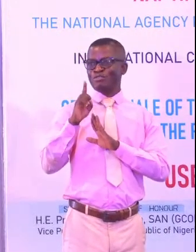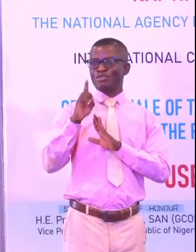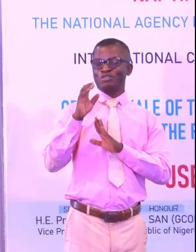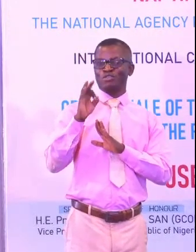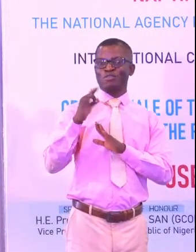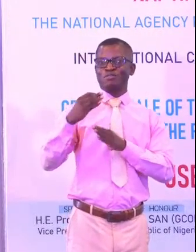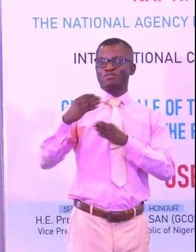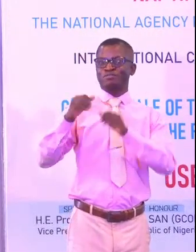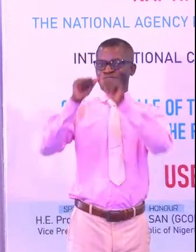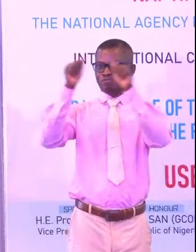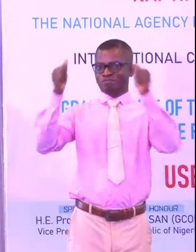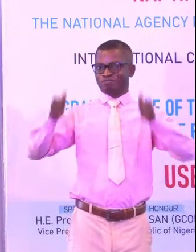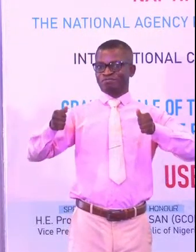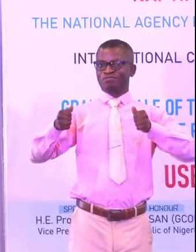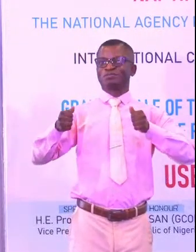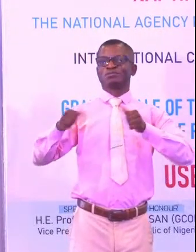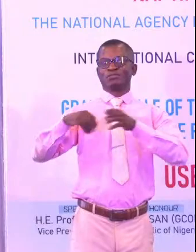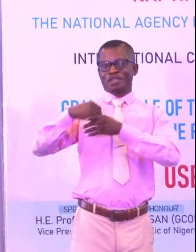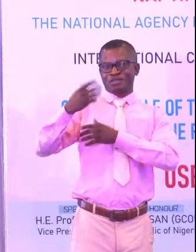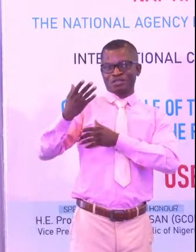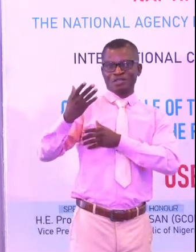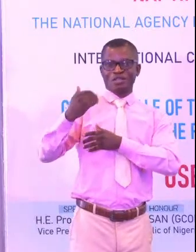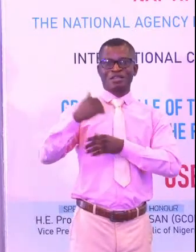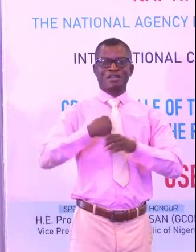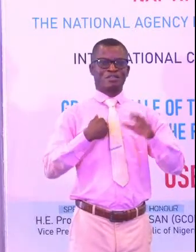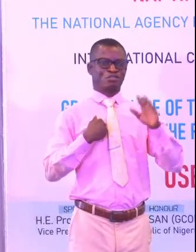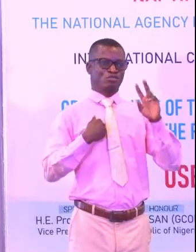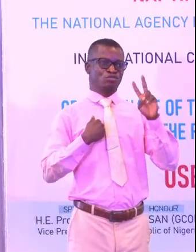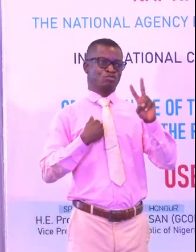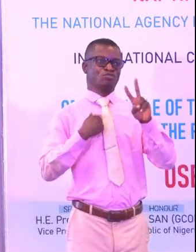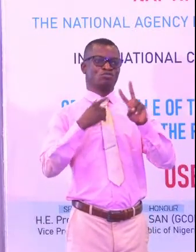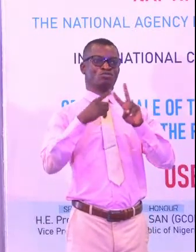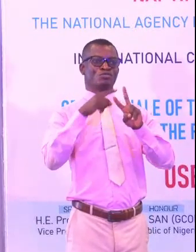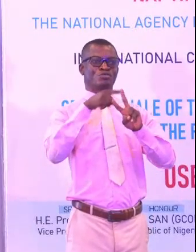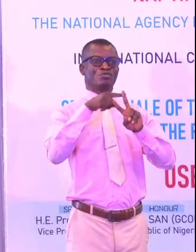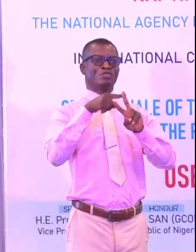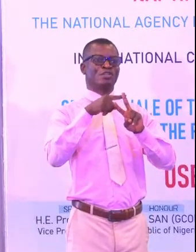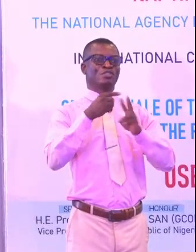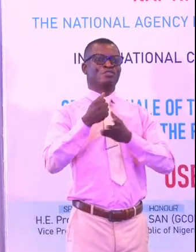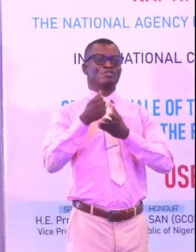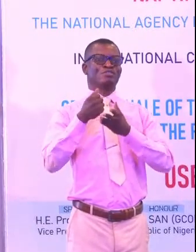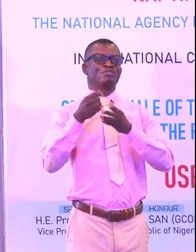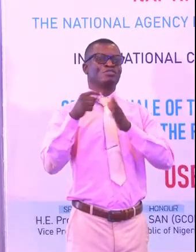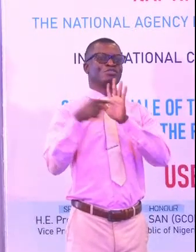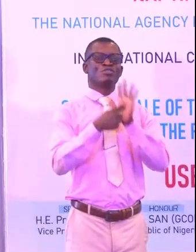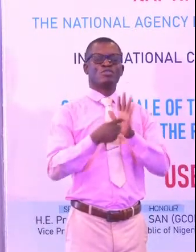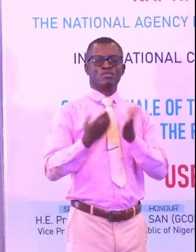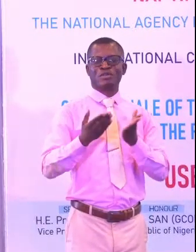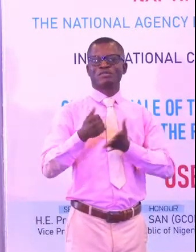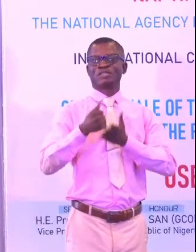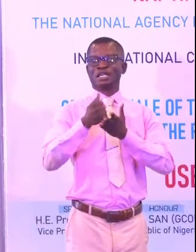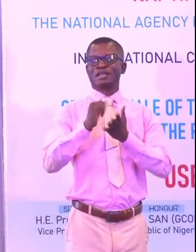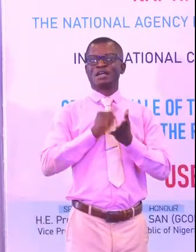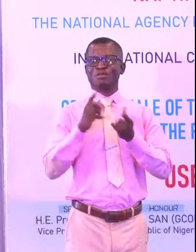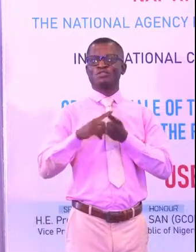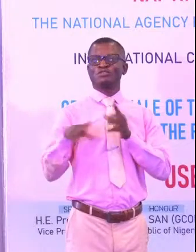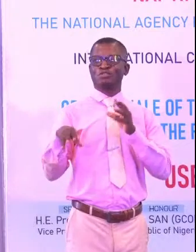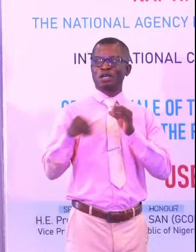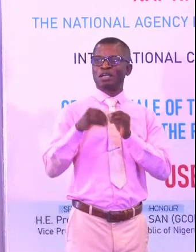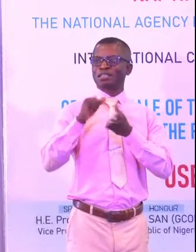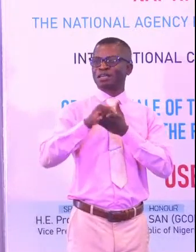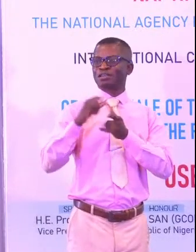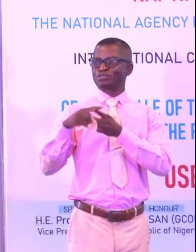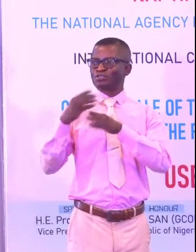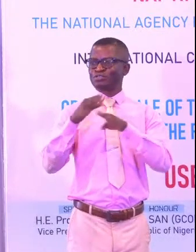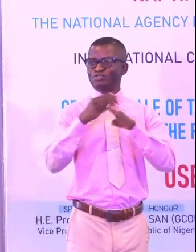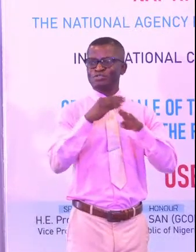I wanted to share a message. It has two hands here, they're saying, "Help me." And I wanted to add that to just share. So